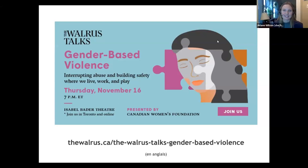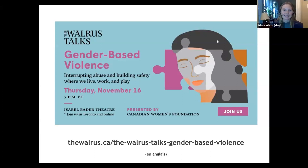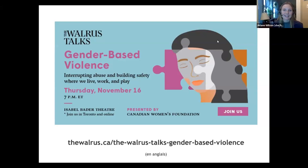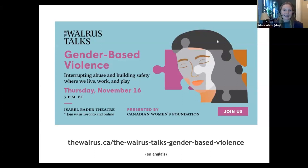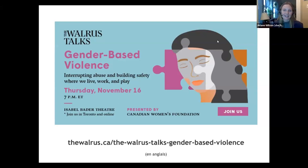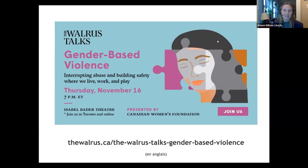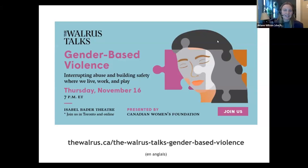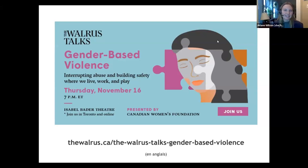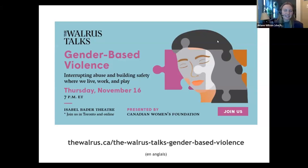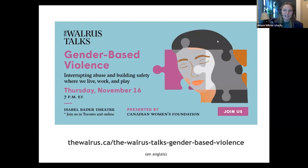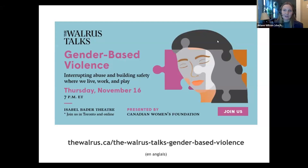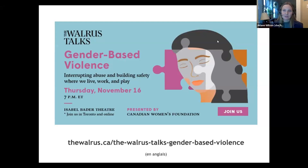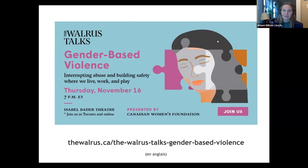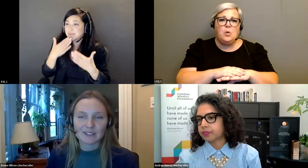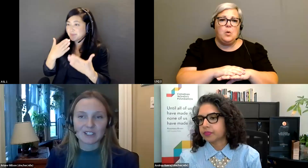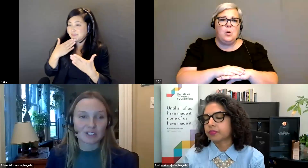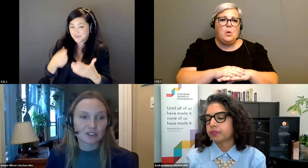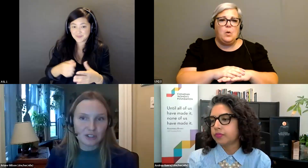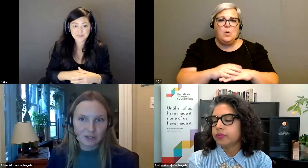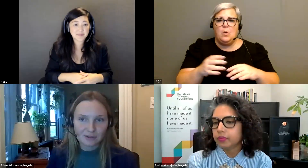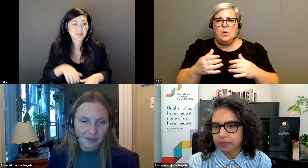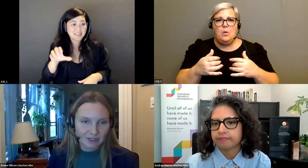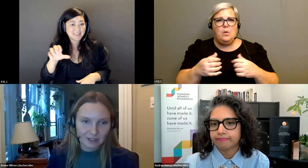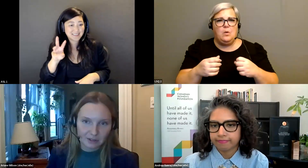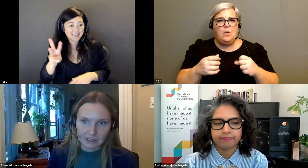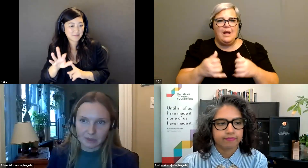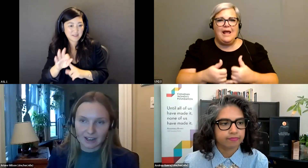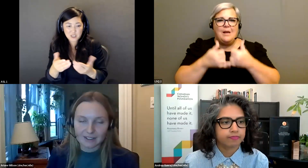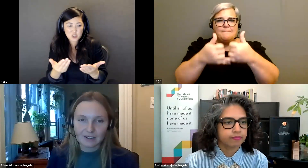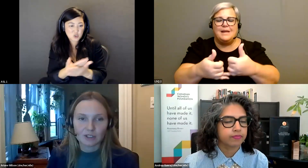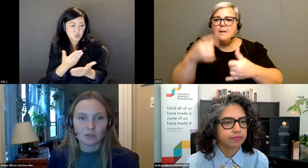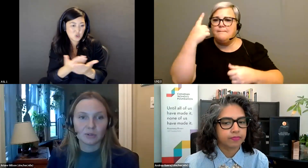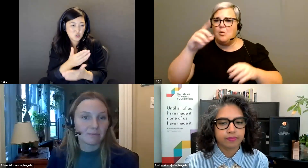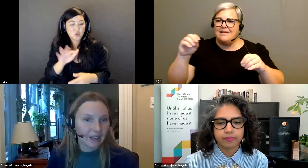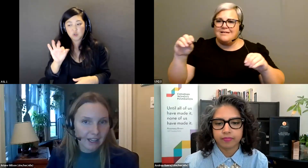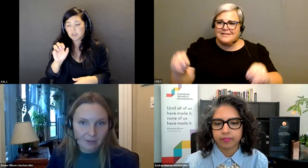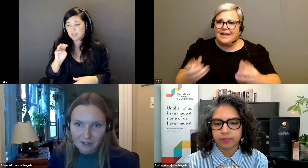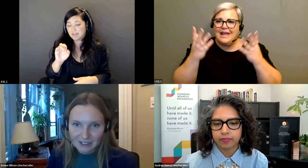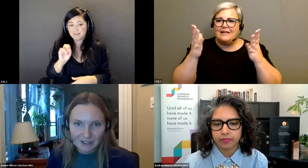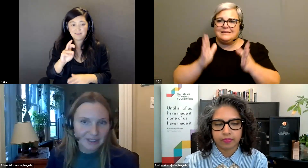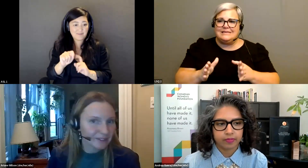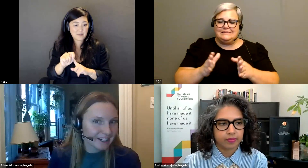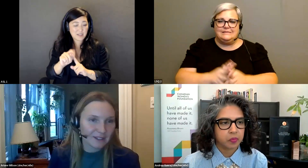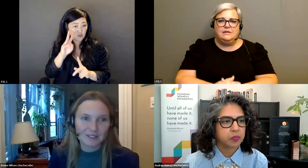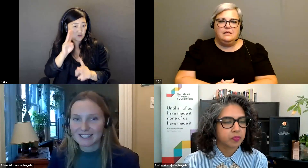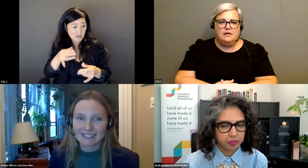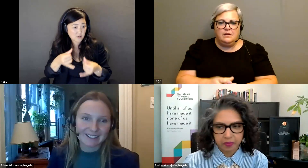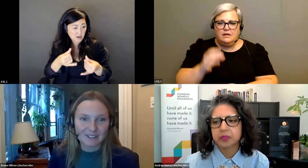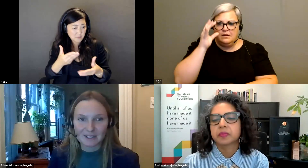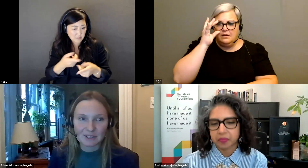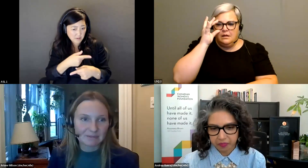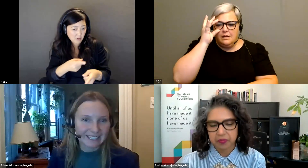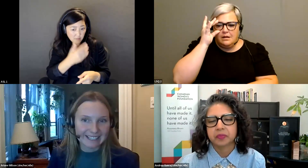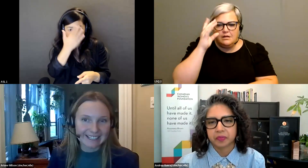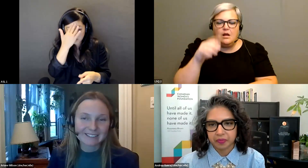you, Andrea. The Canadian Women's Foundation's new Feminist Creator Prize, you may have already heard of it or seen it